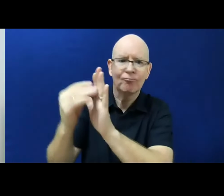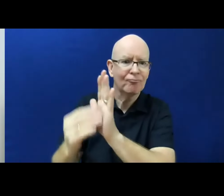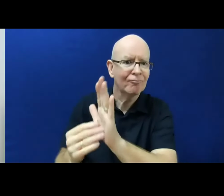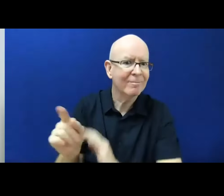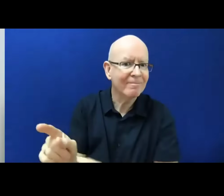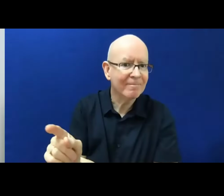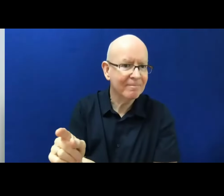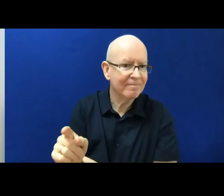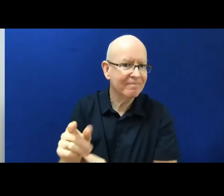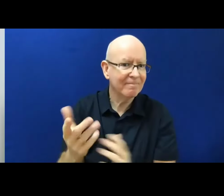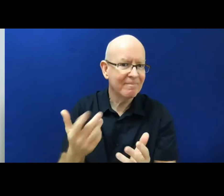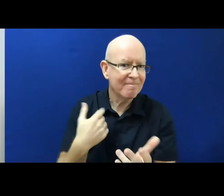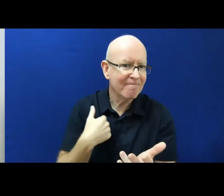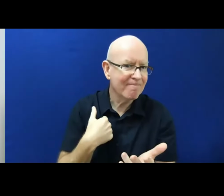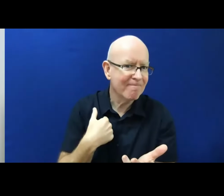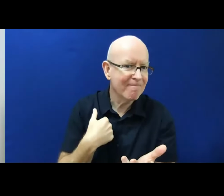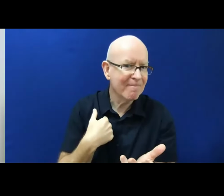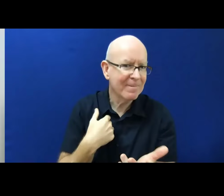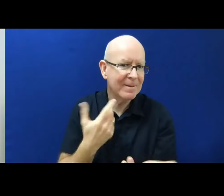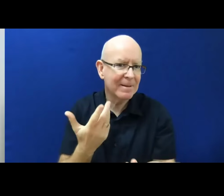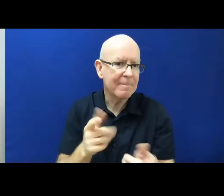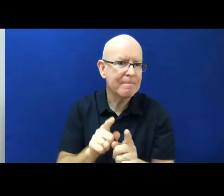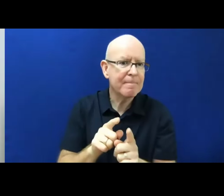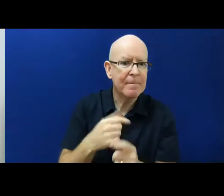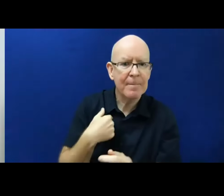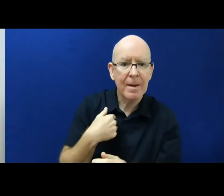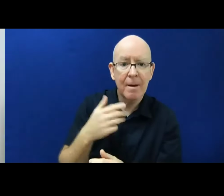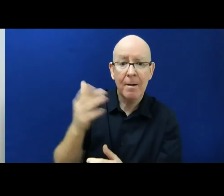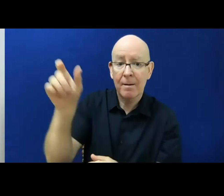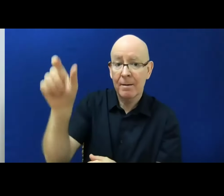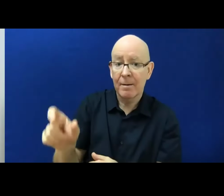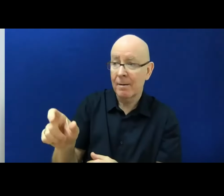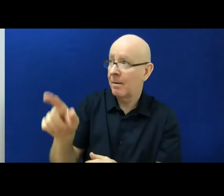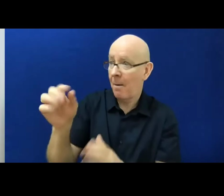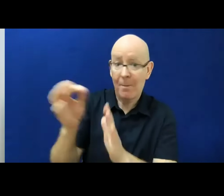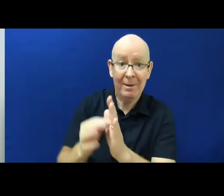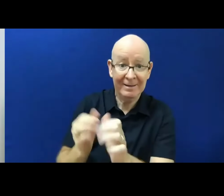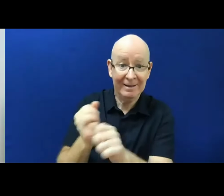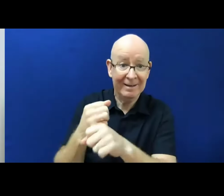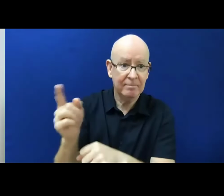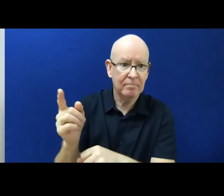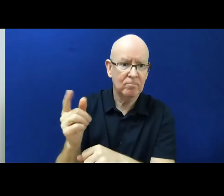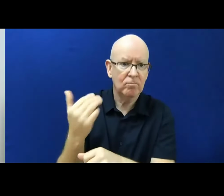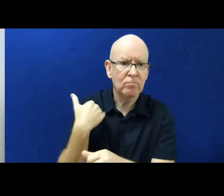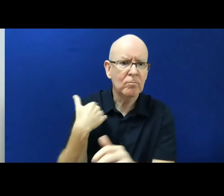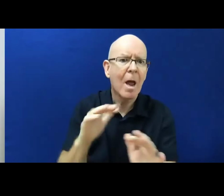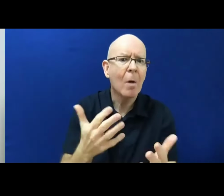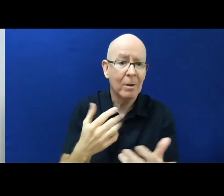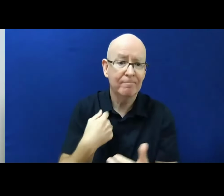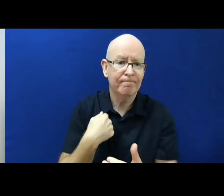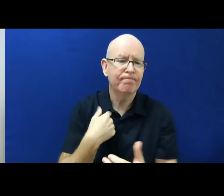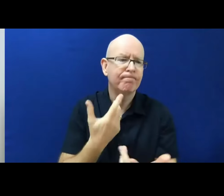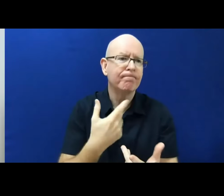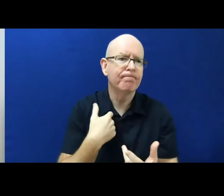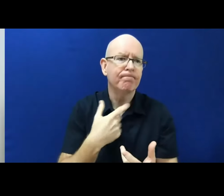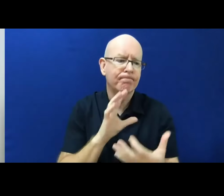might have quantitative data, but if we don't have the qualitative data and the know-how to say, okay, this is the way forward,